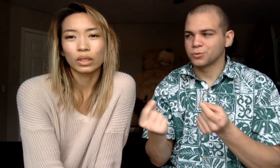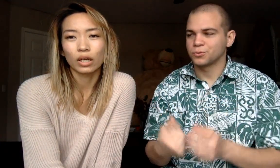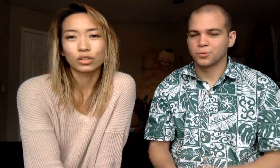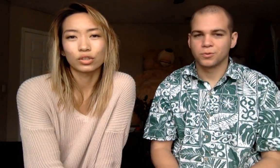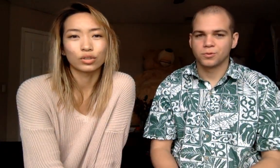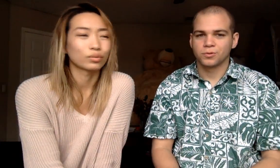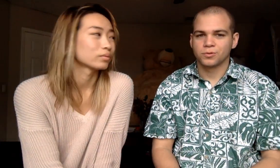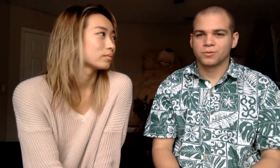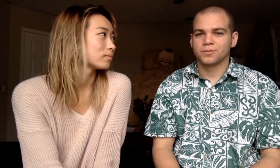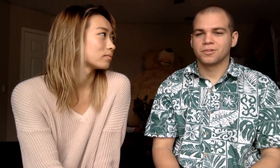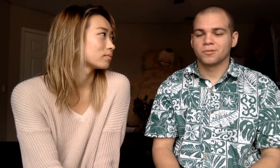do?